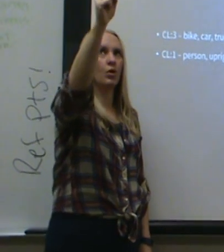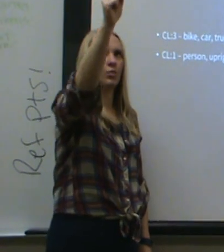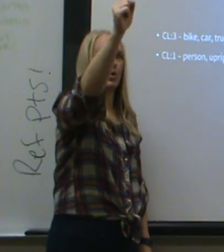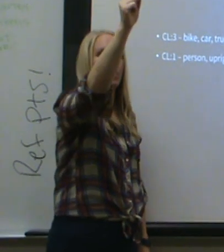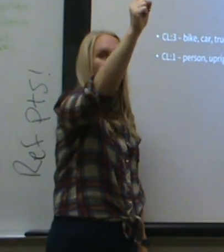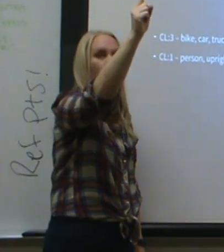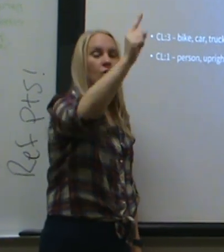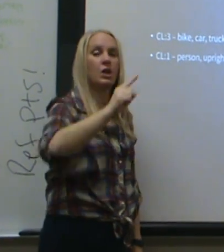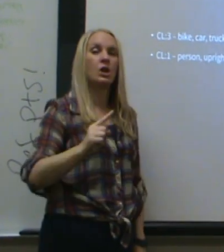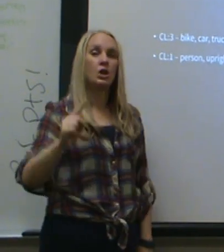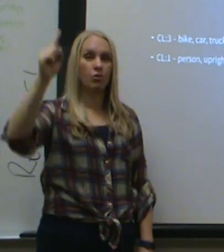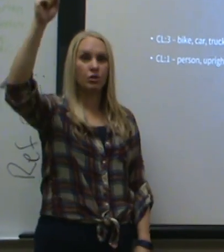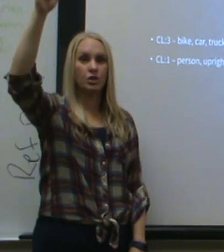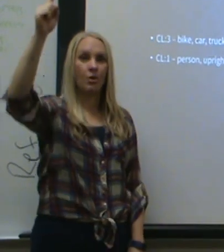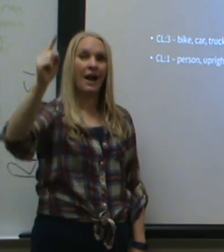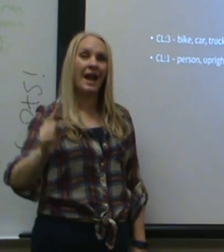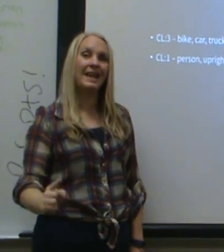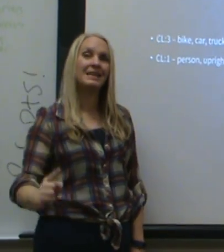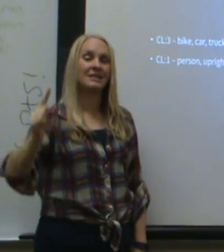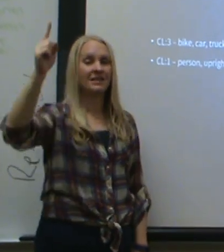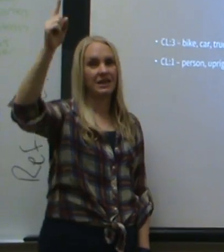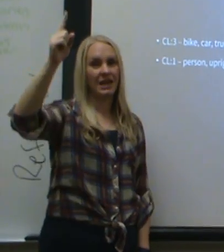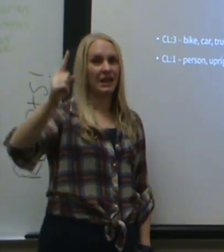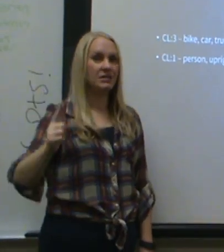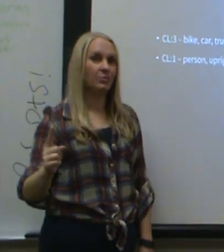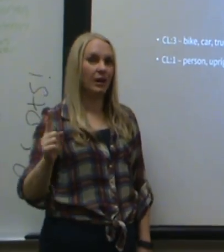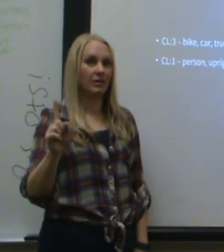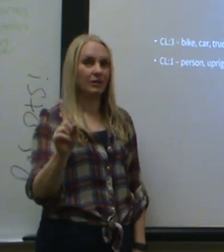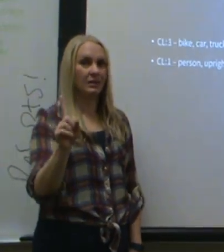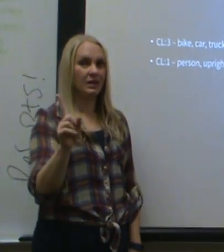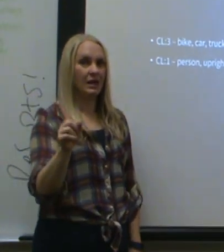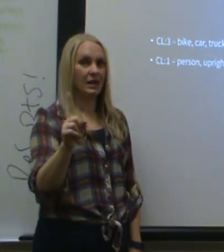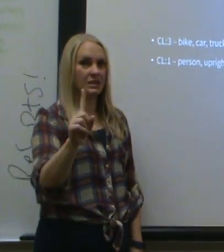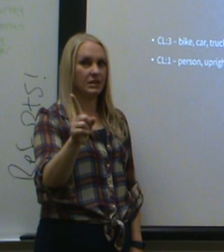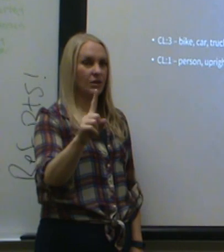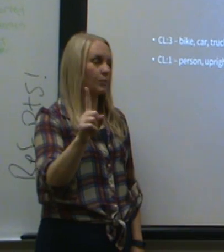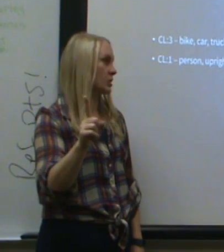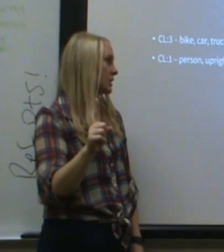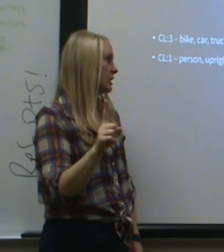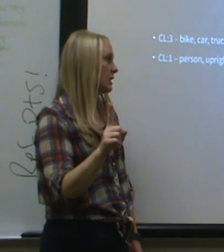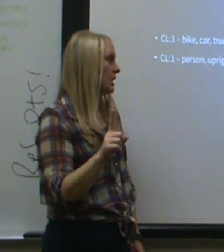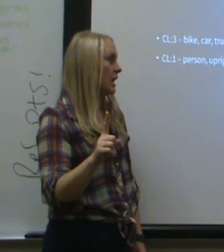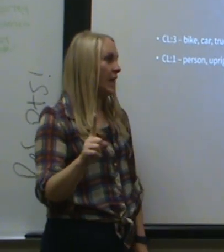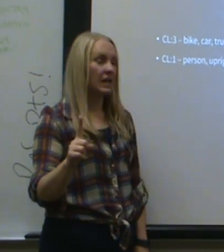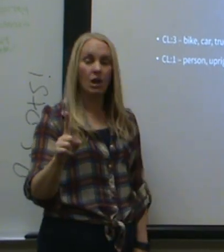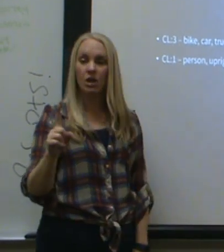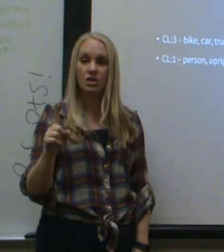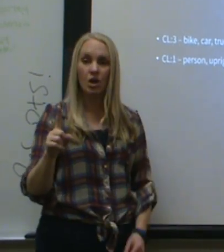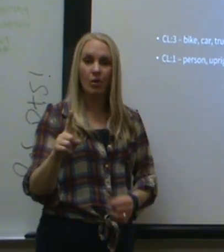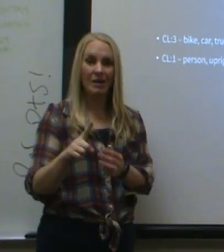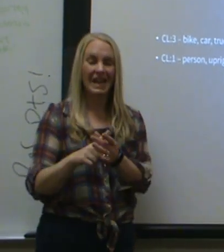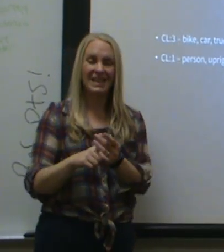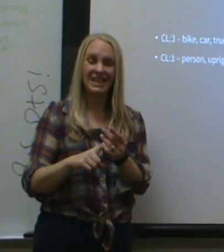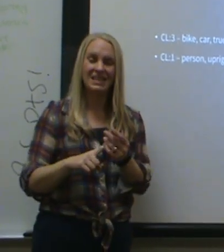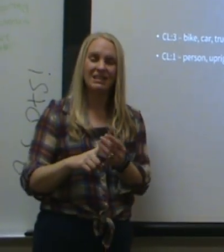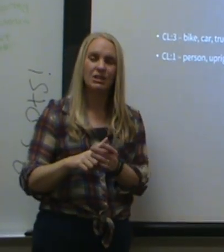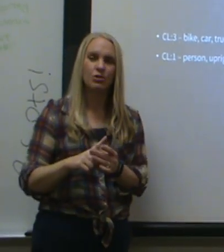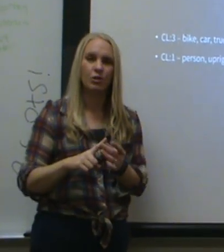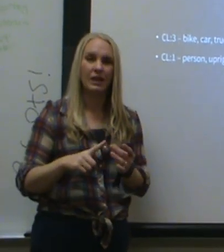whoa, whoa. We show height as well as the little person. It can also be anything cylindrical like